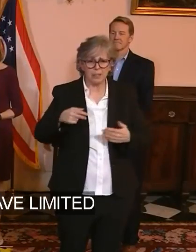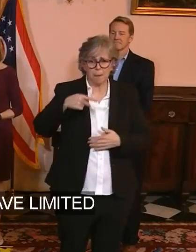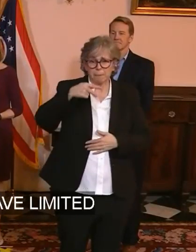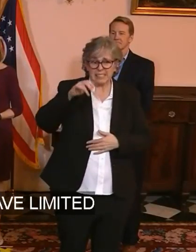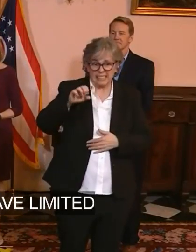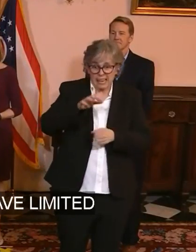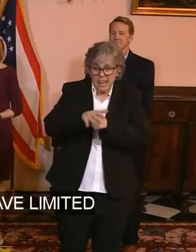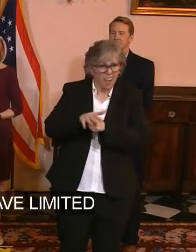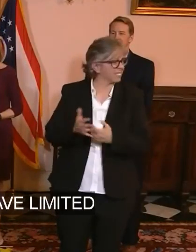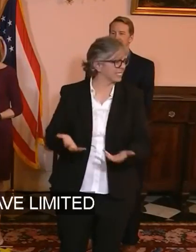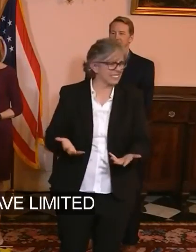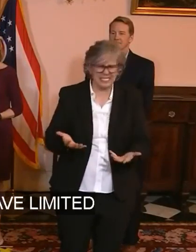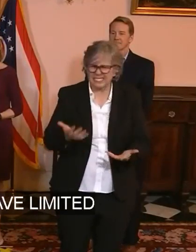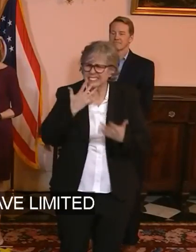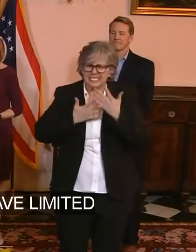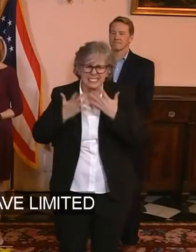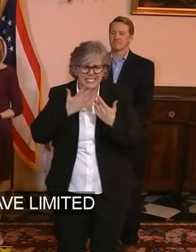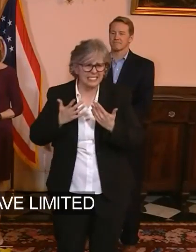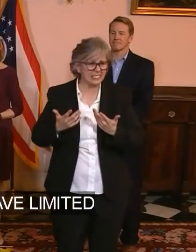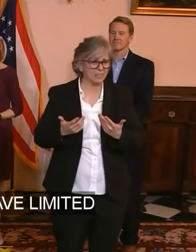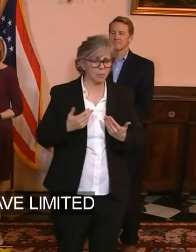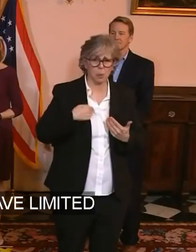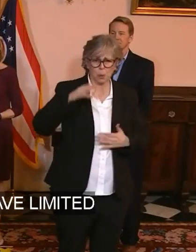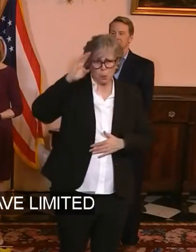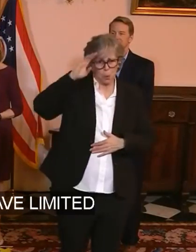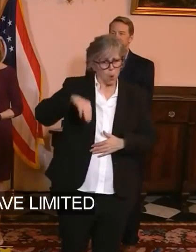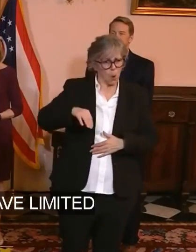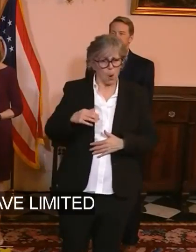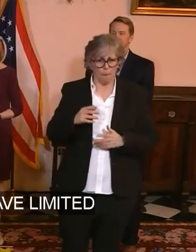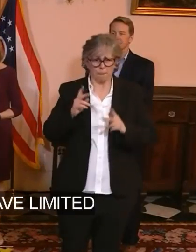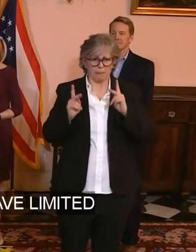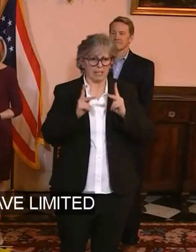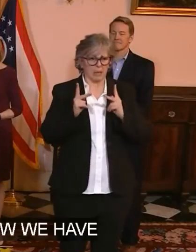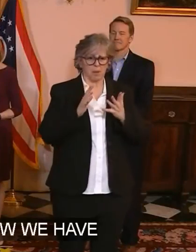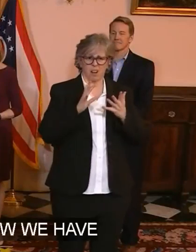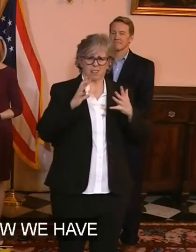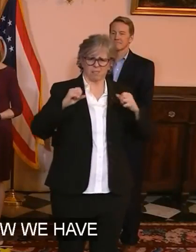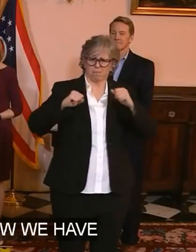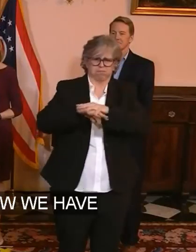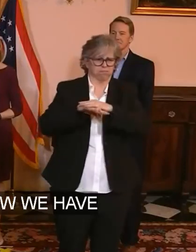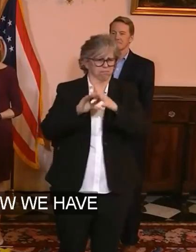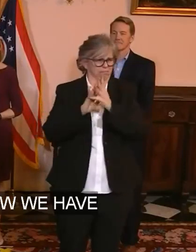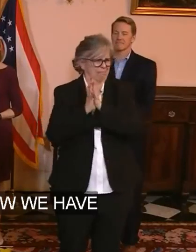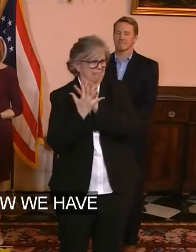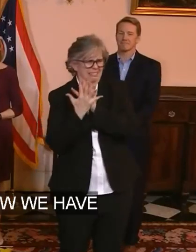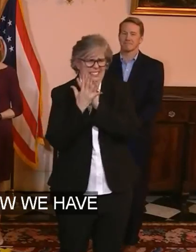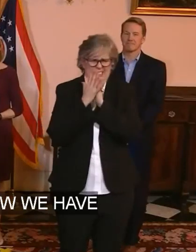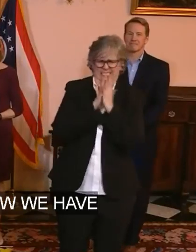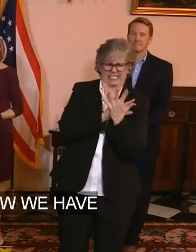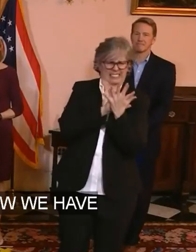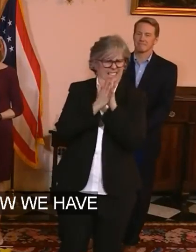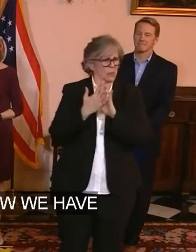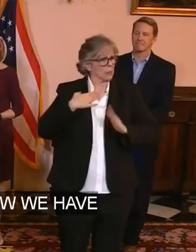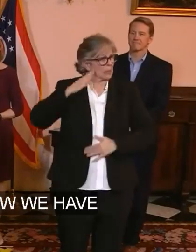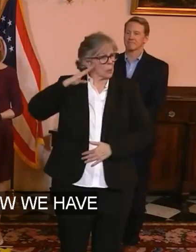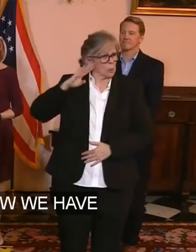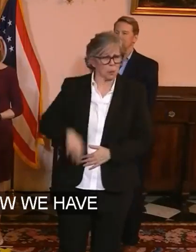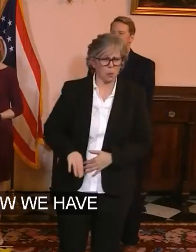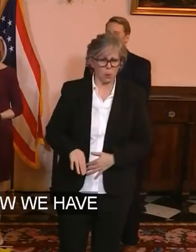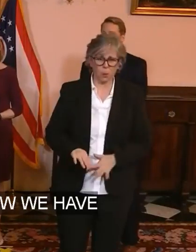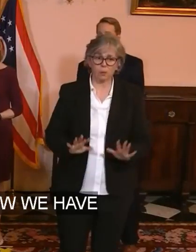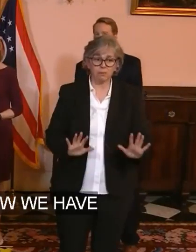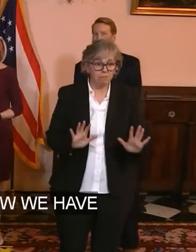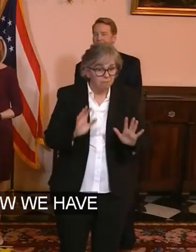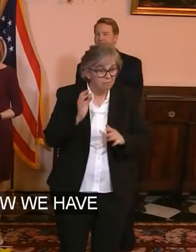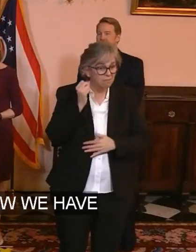widespread community transmission. And we have to assume, remember, our initial date of onset of symptoms of one of our known